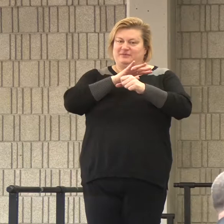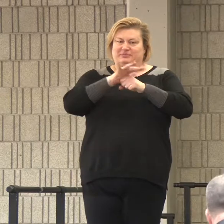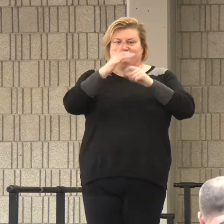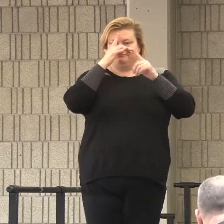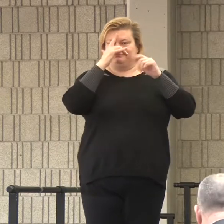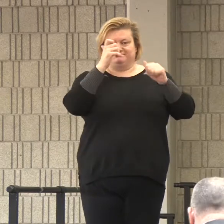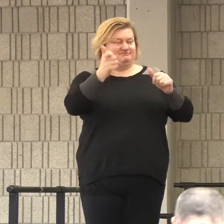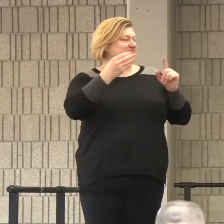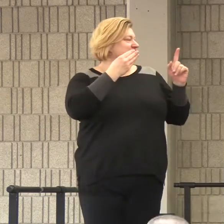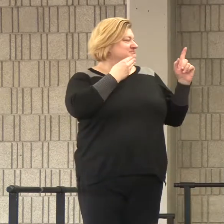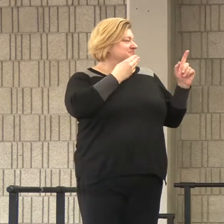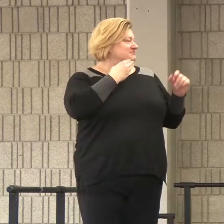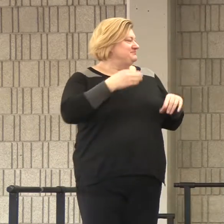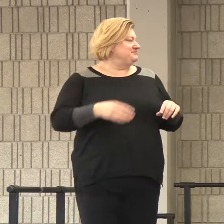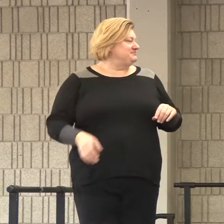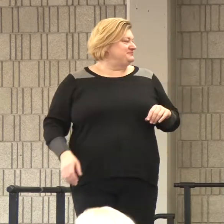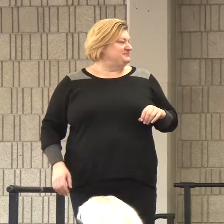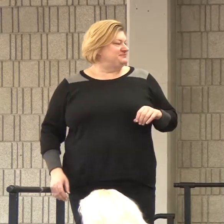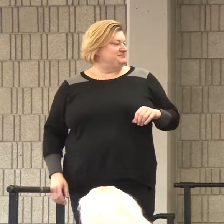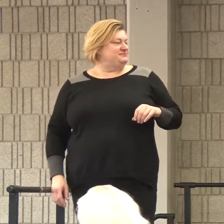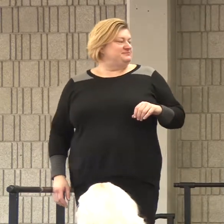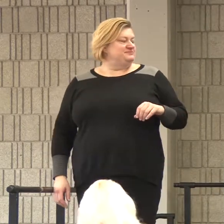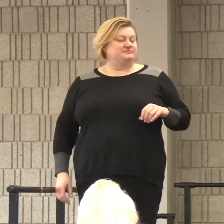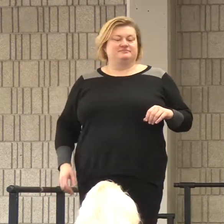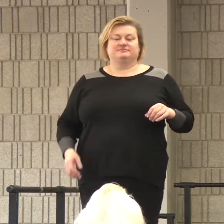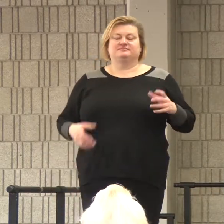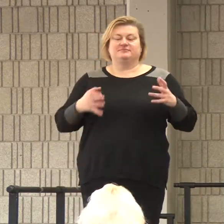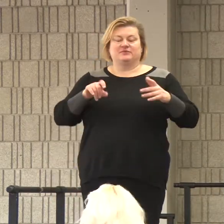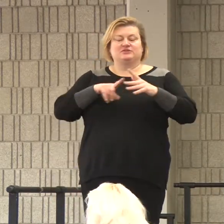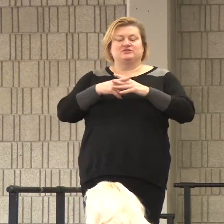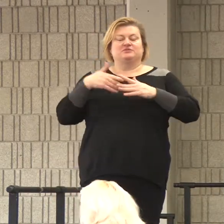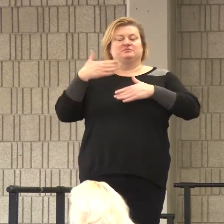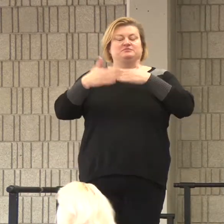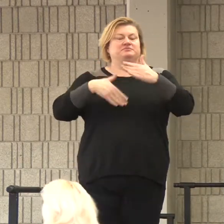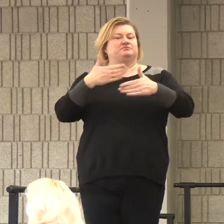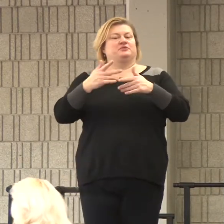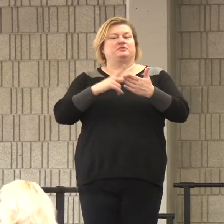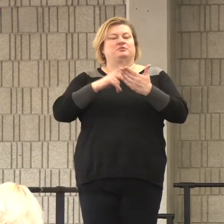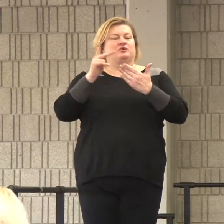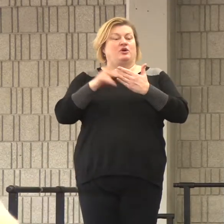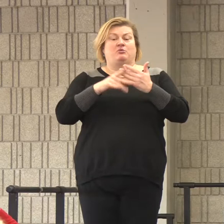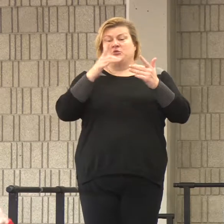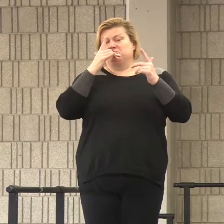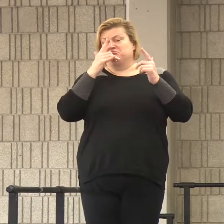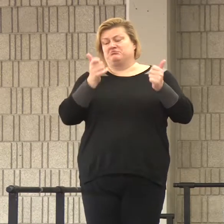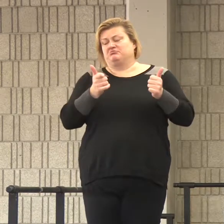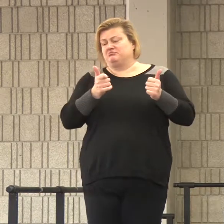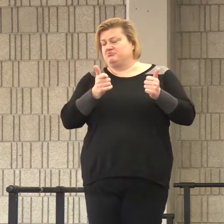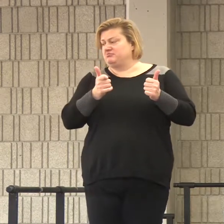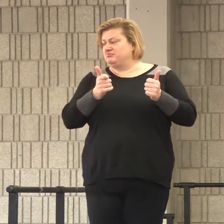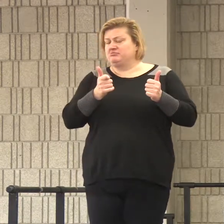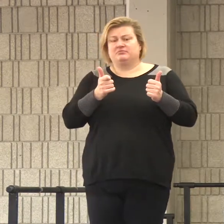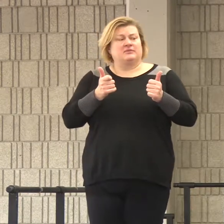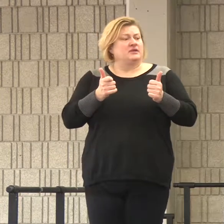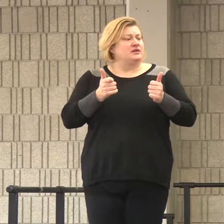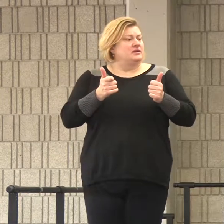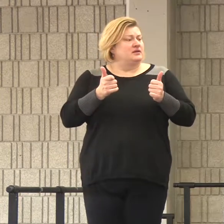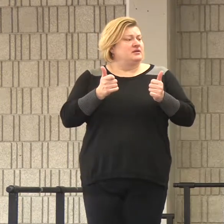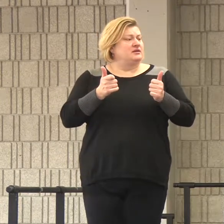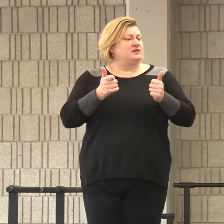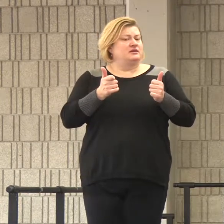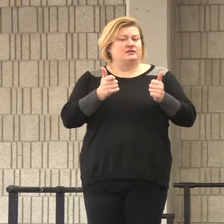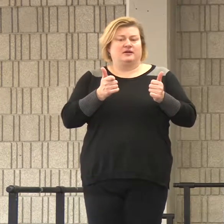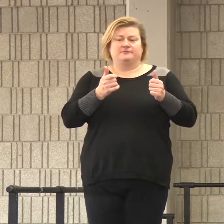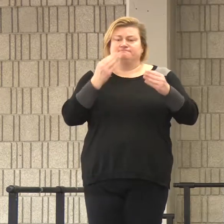yourself. In the interest of time, we wanted to start moving ahead with the program, but feel free to move up and